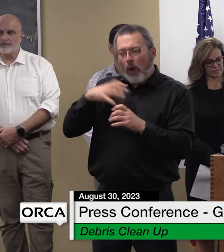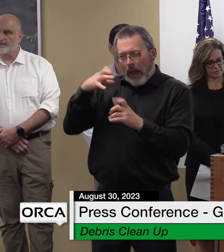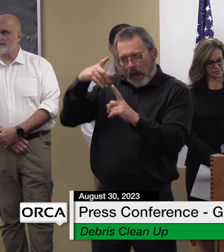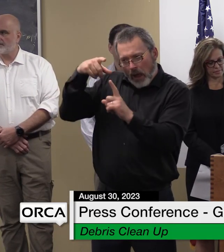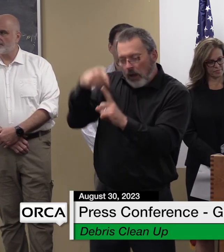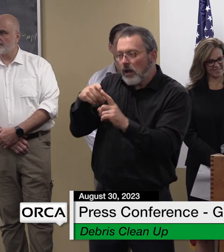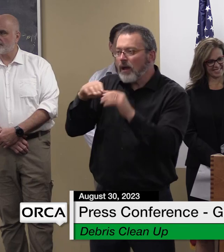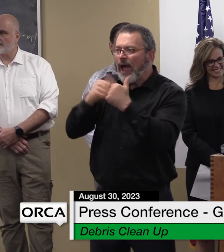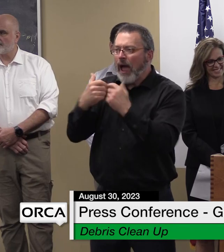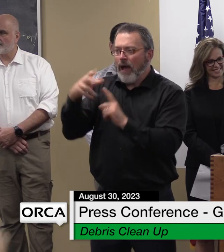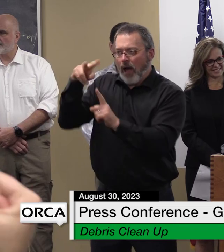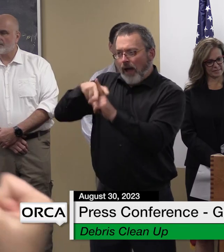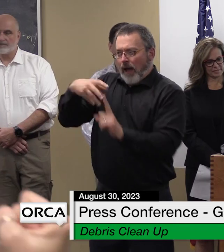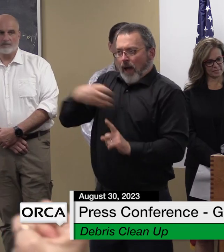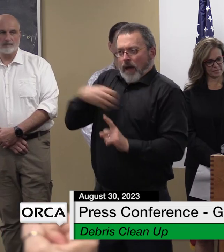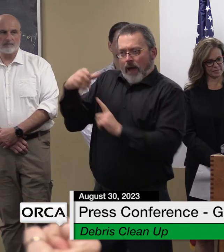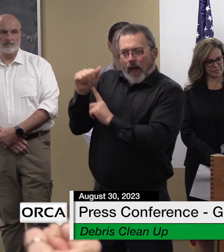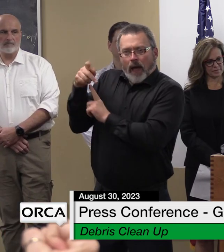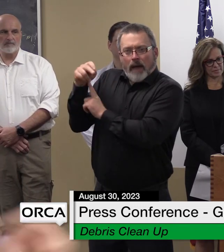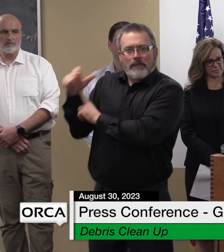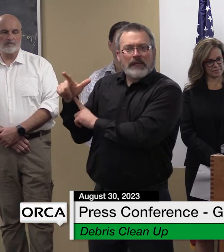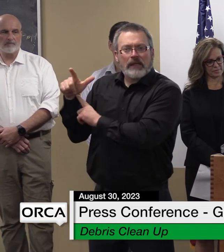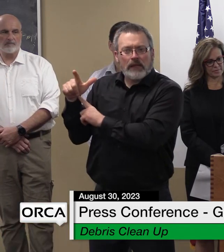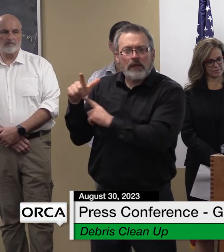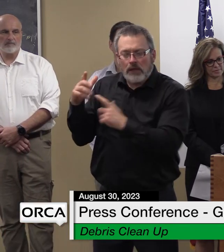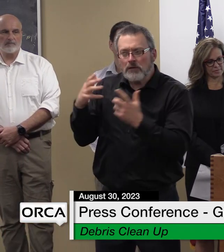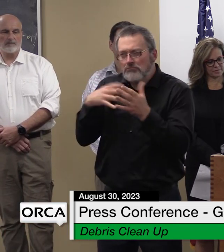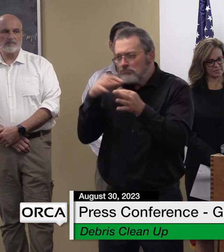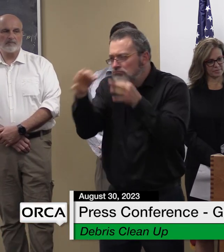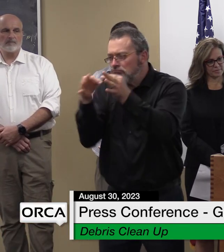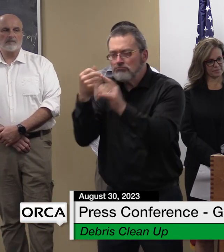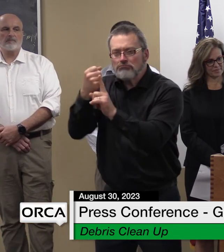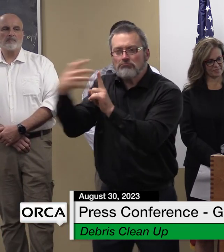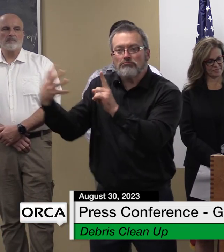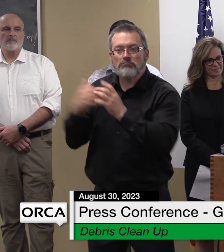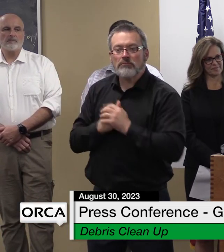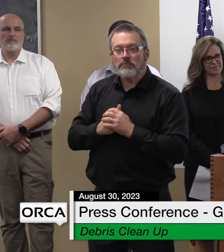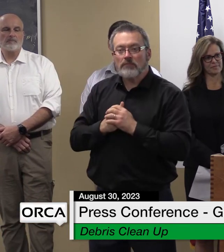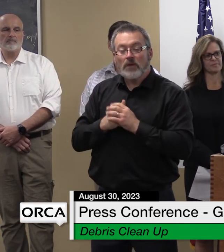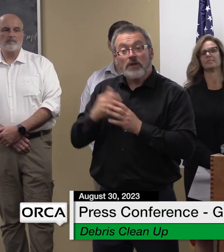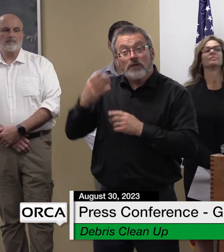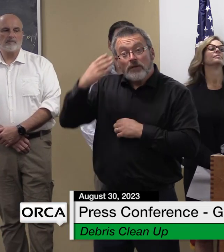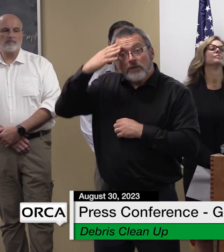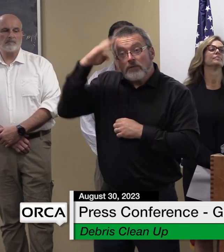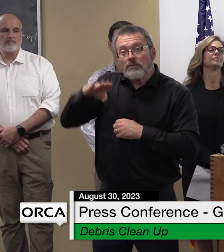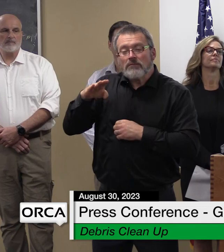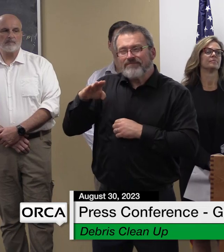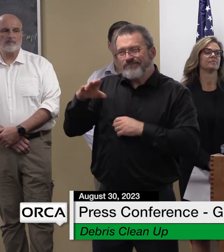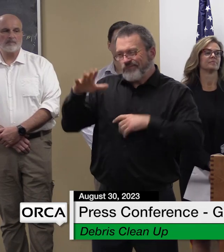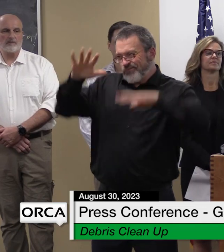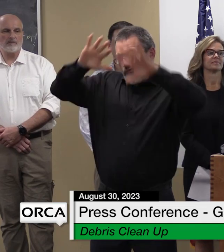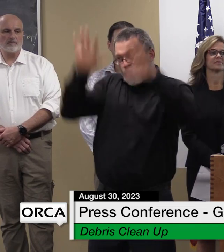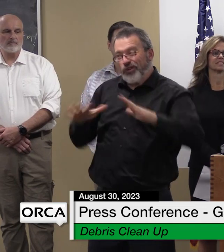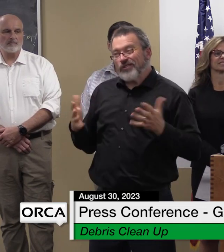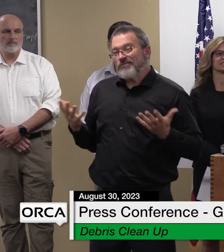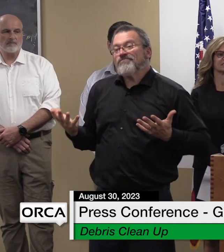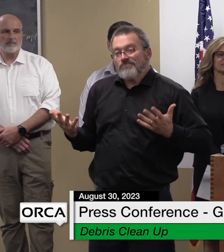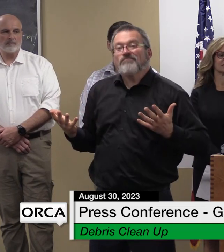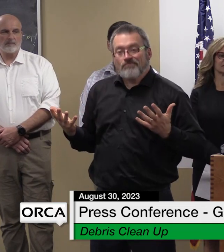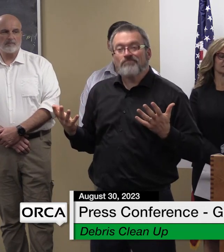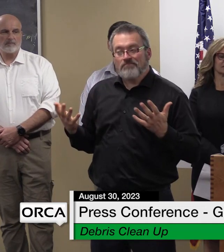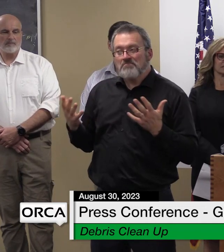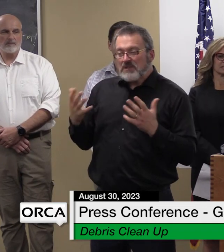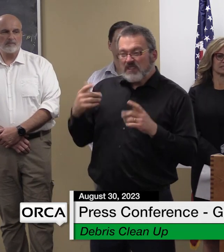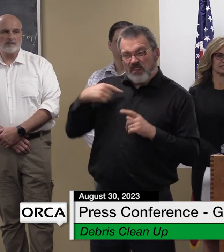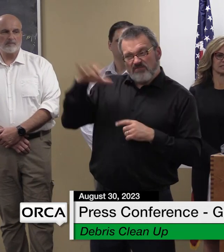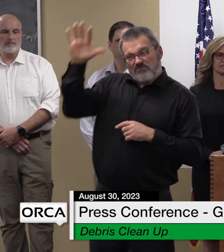But before we begin there, even with the severe weather, and we note that during this incident here in Vermont, we've